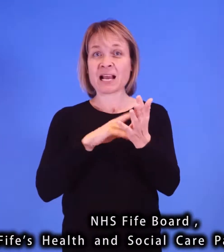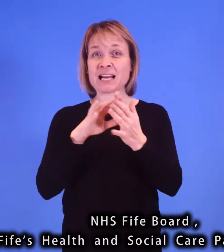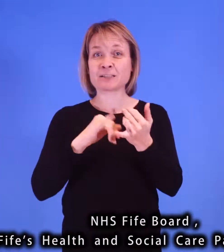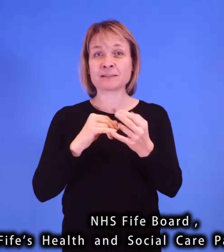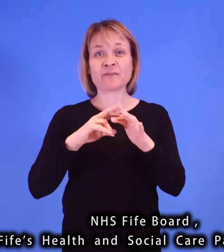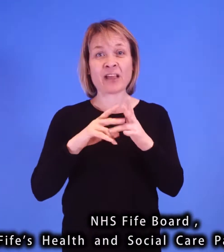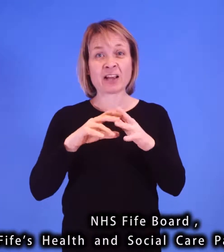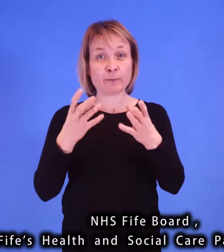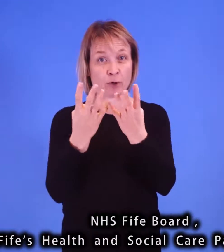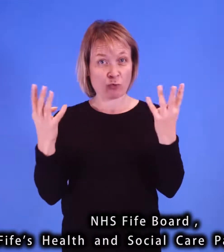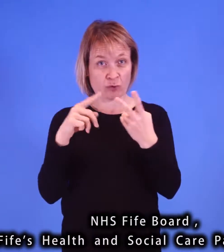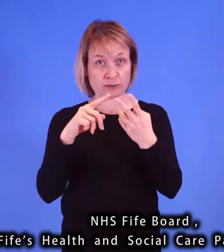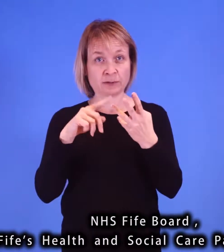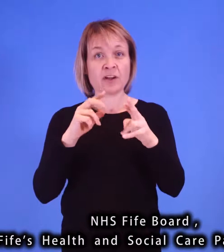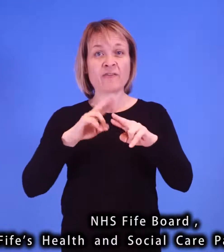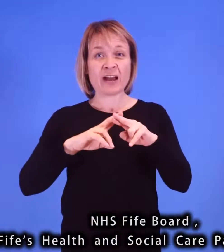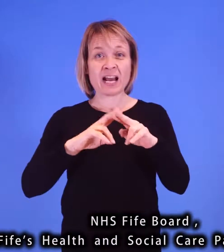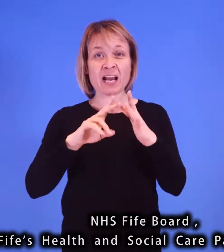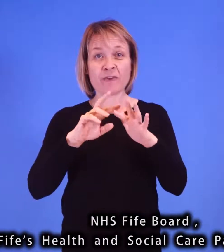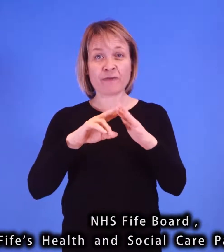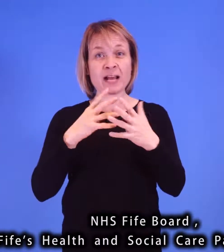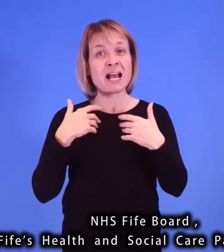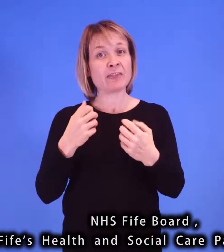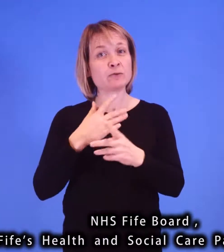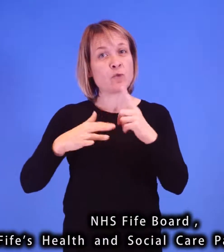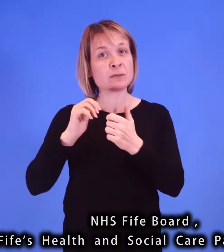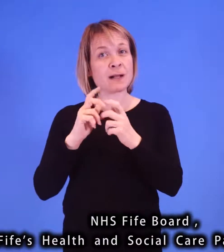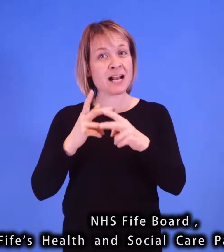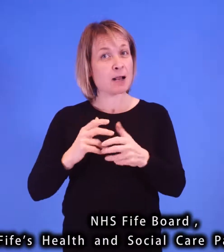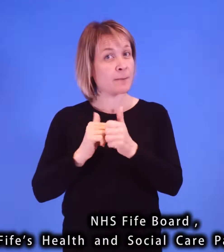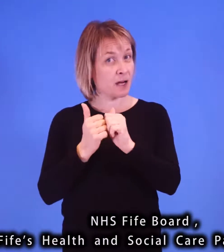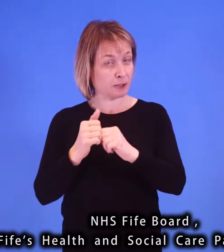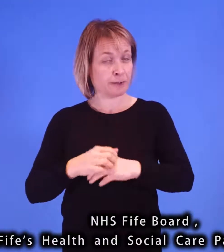NHS Fife Board. Fife's Health and Social Care Partnership.